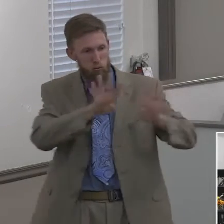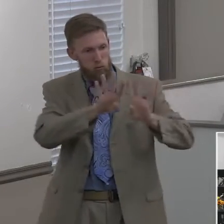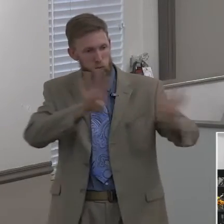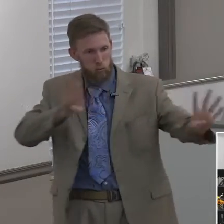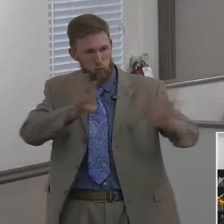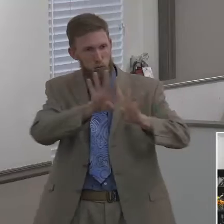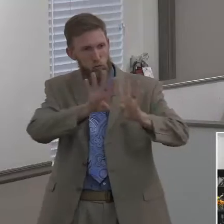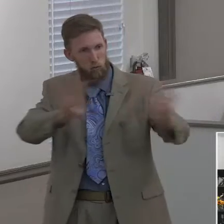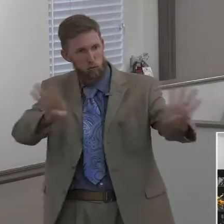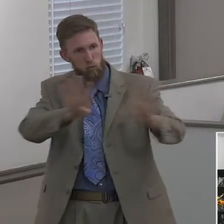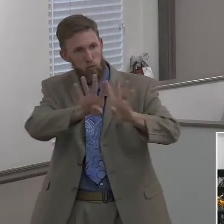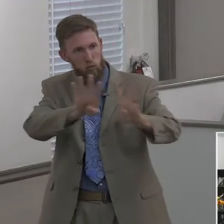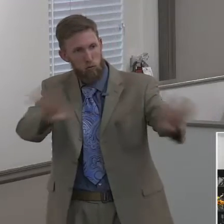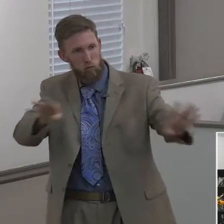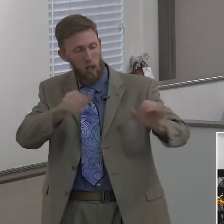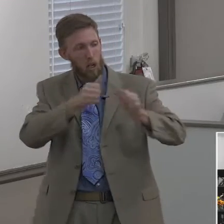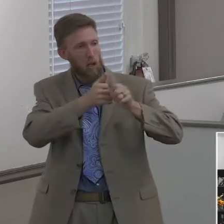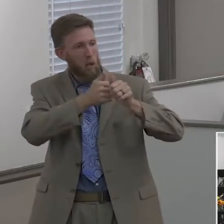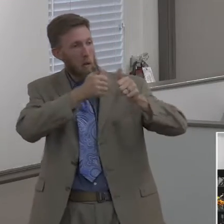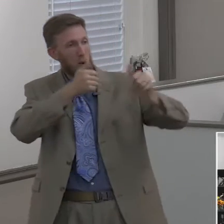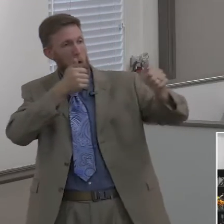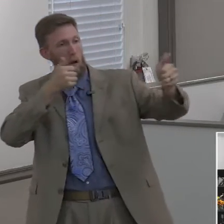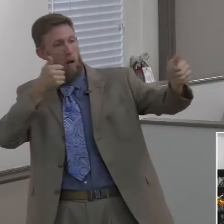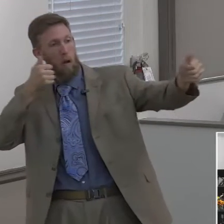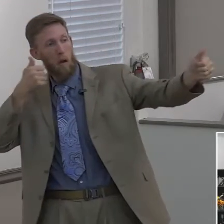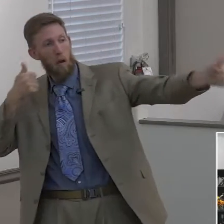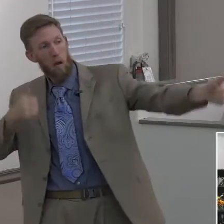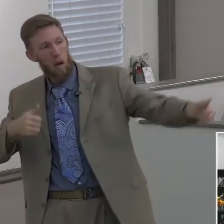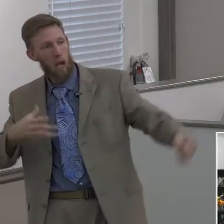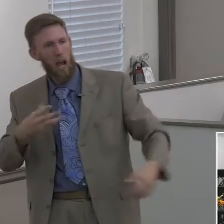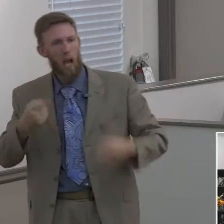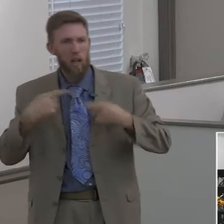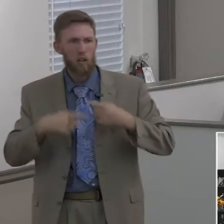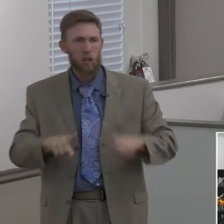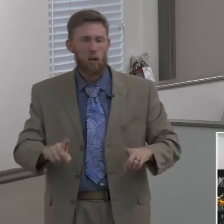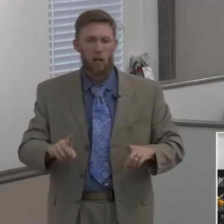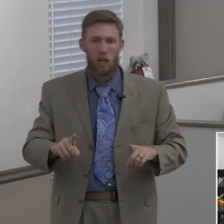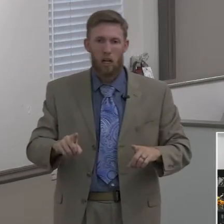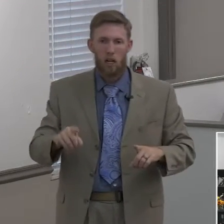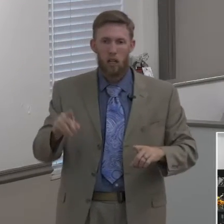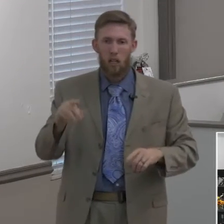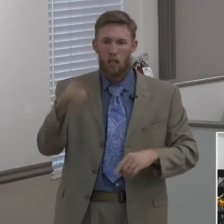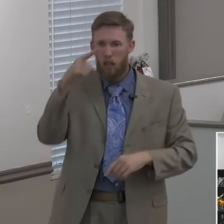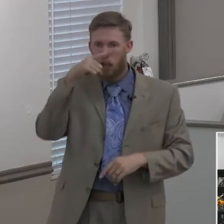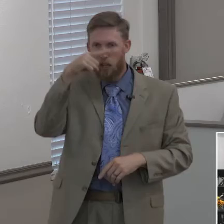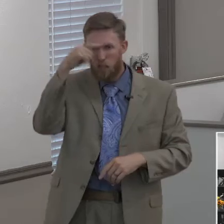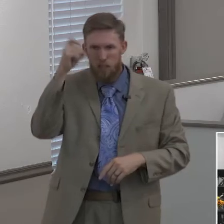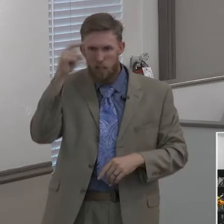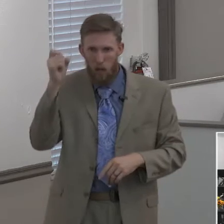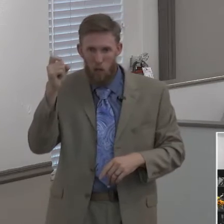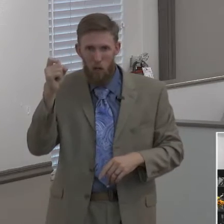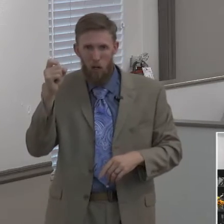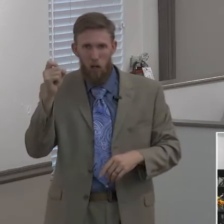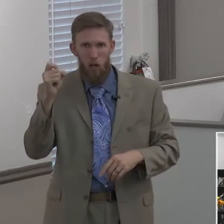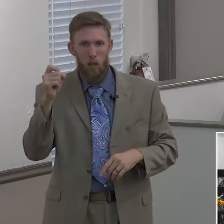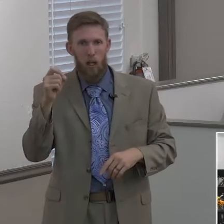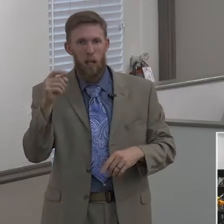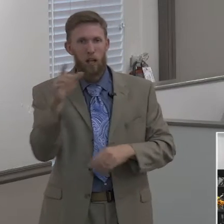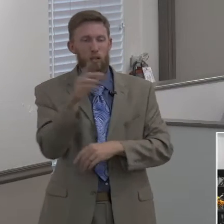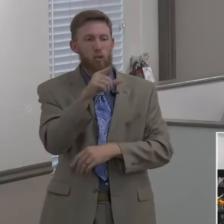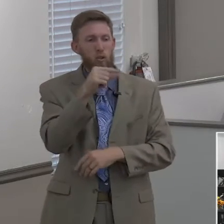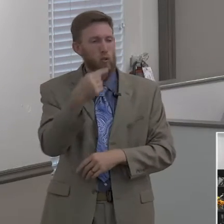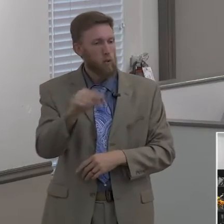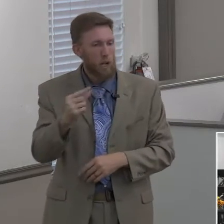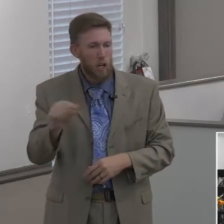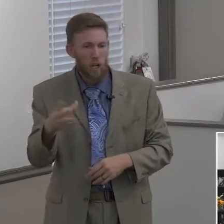And, you know, you go out there in the summer and it is green. It's beautiful and it's waving back and forth and it's just mile